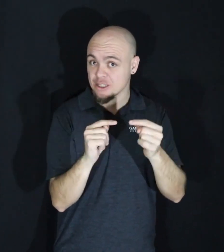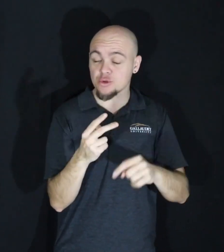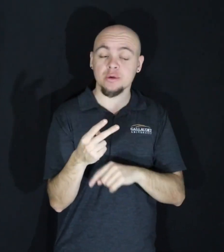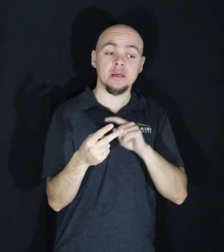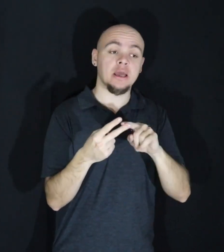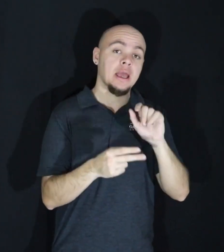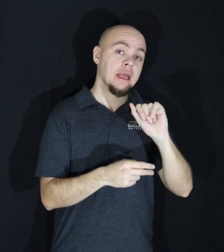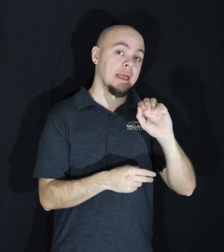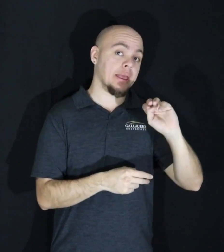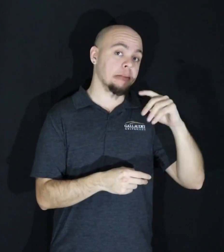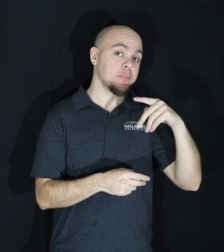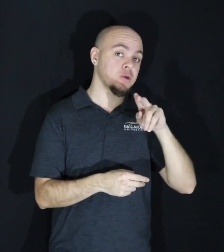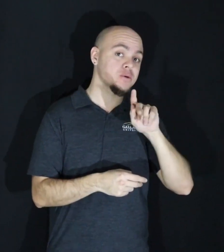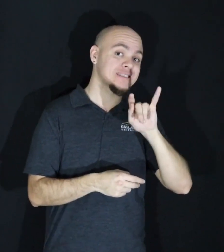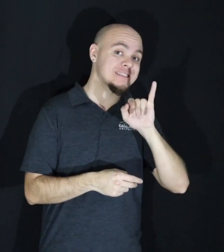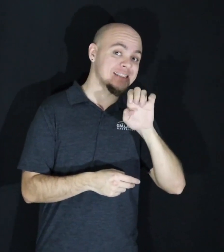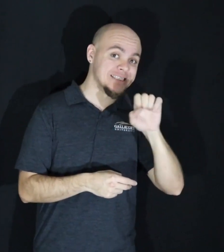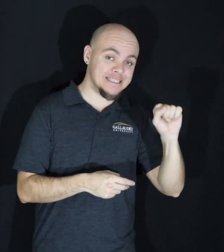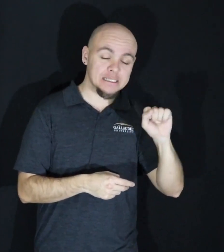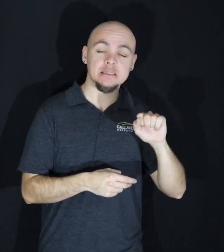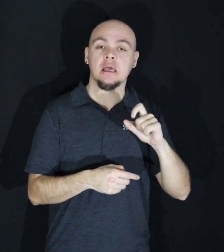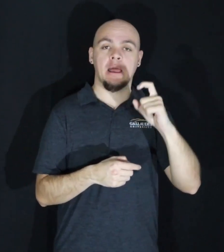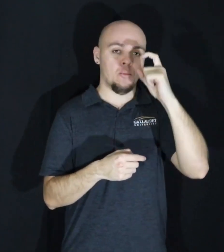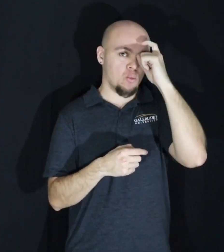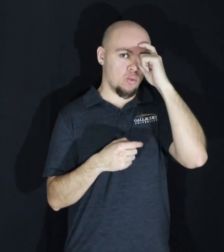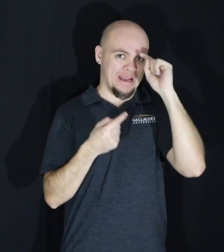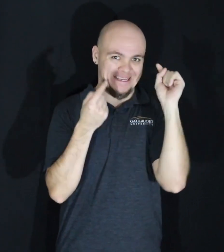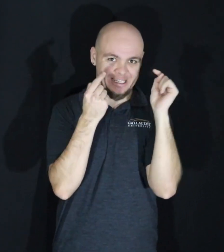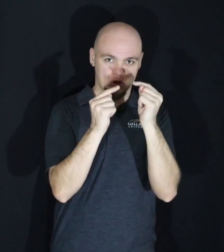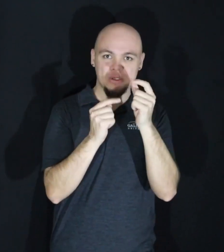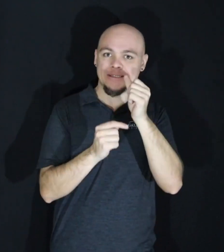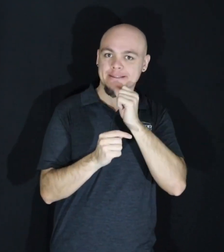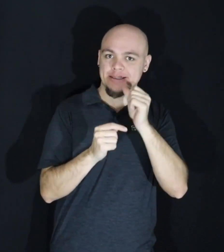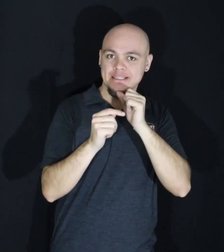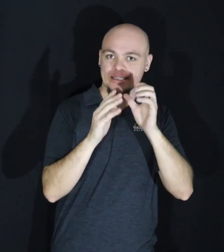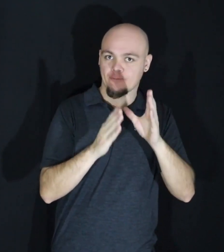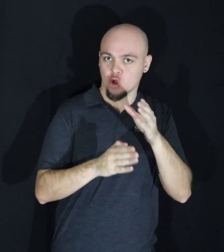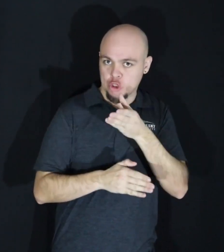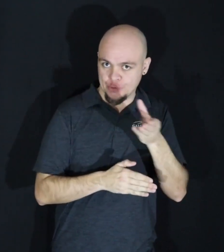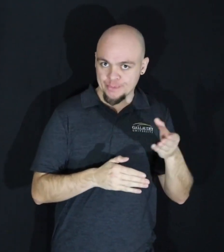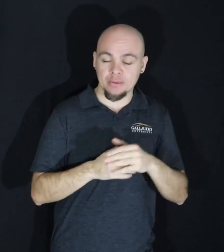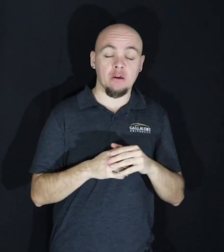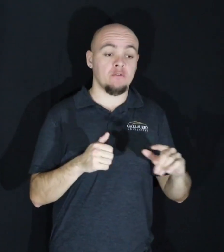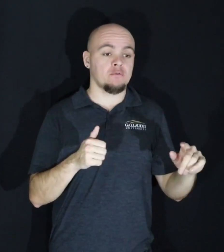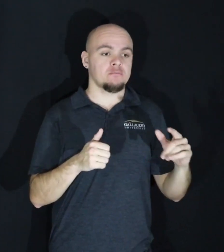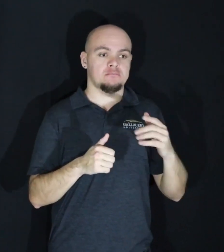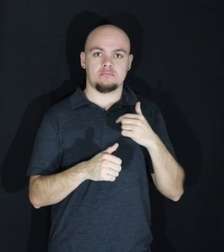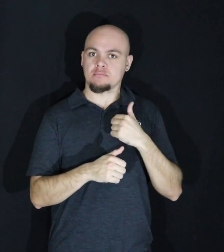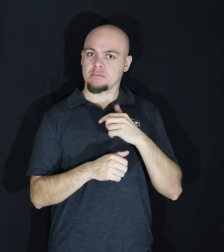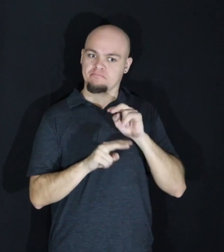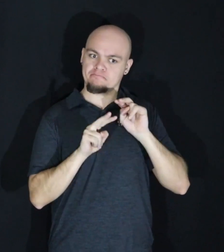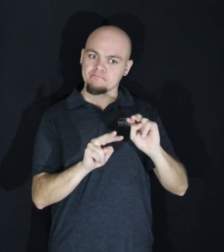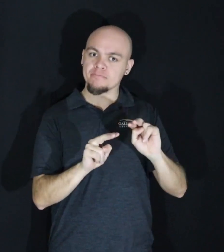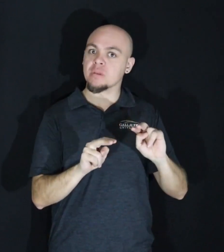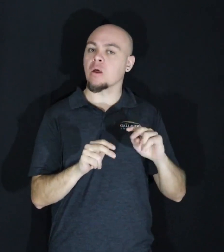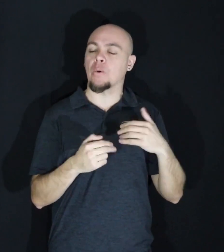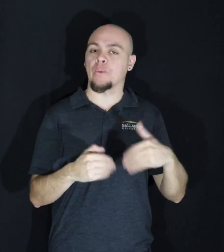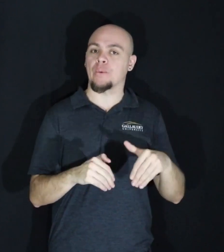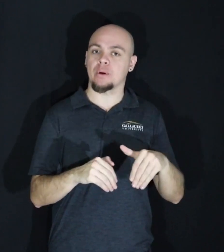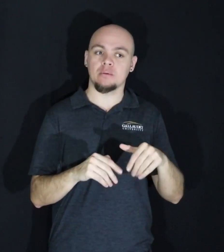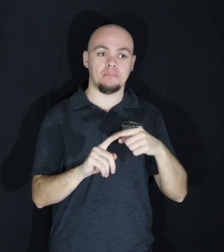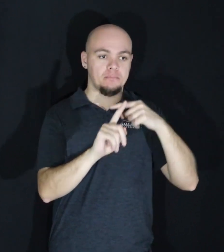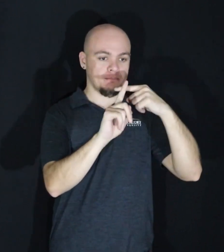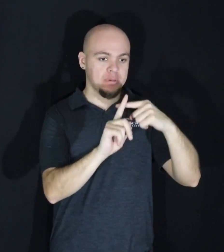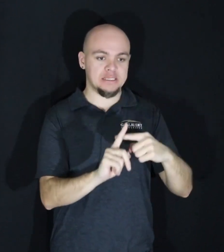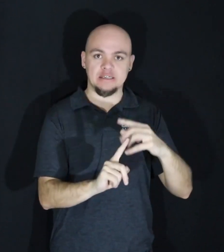and individuals who have suffered traumatic brain injuries. I have seen firsthand how fitness and community can be such a